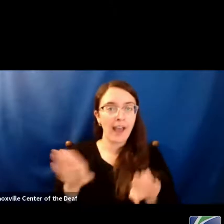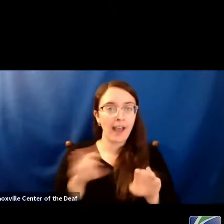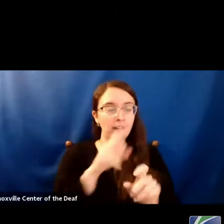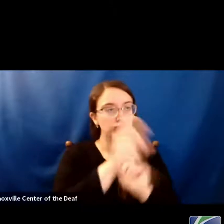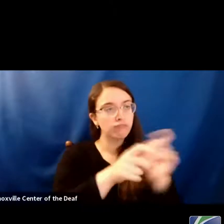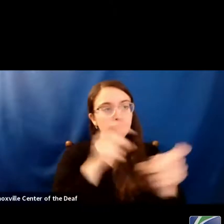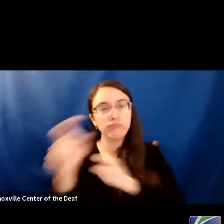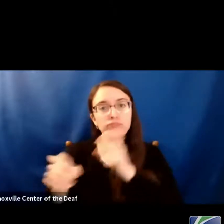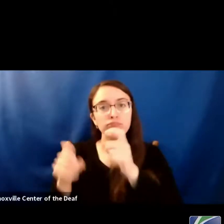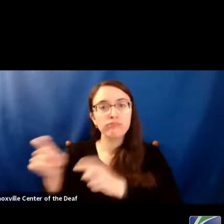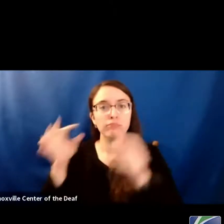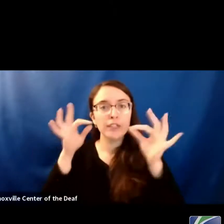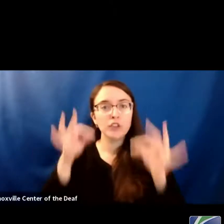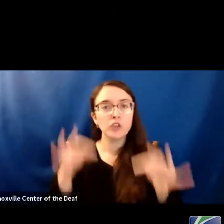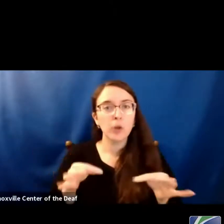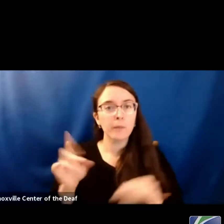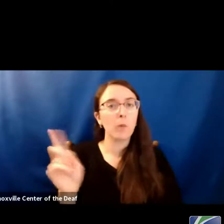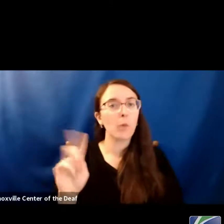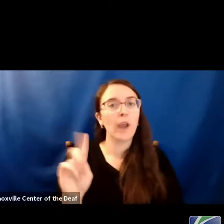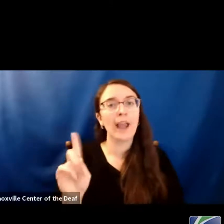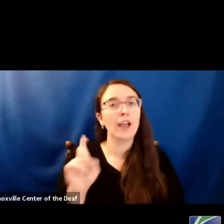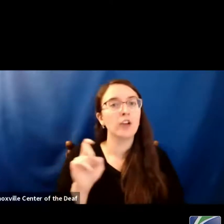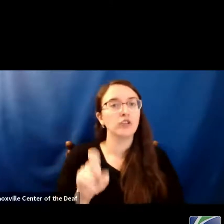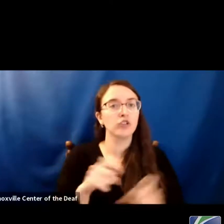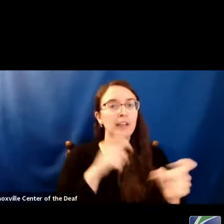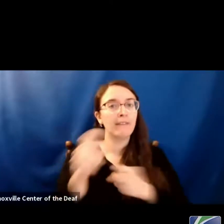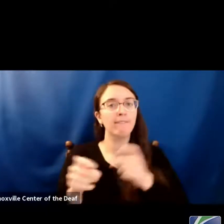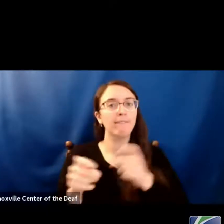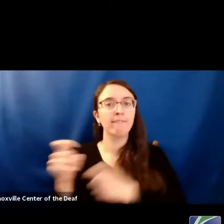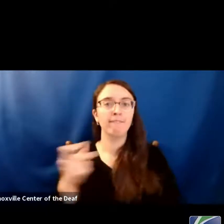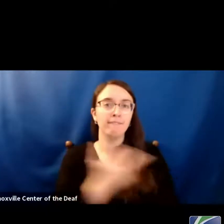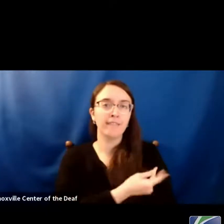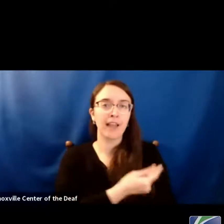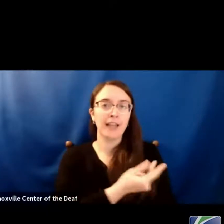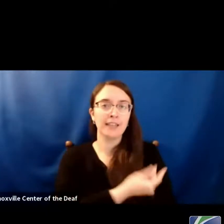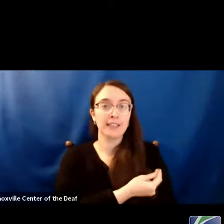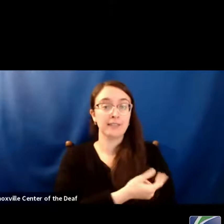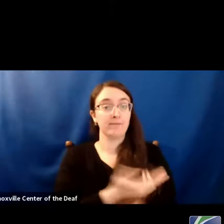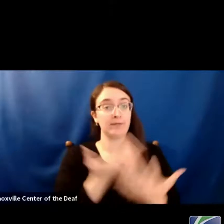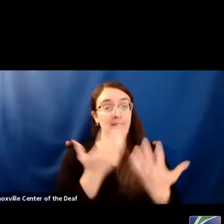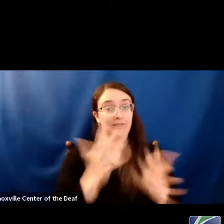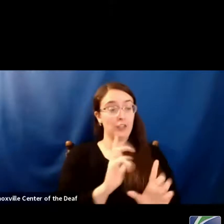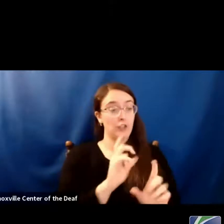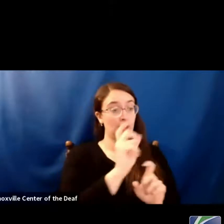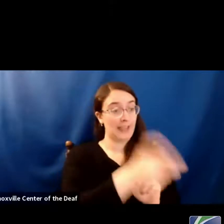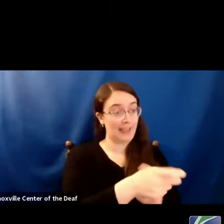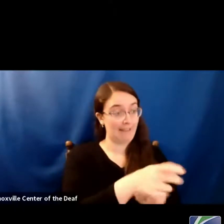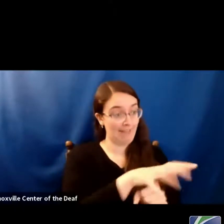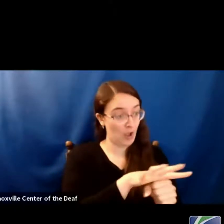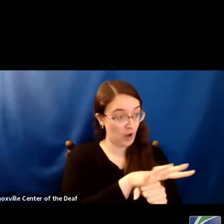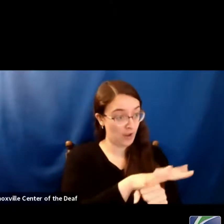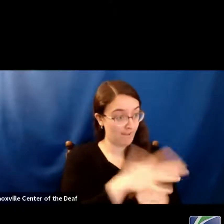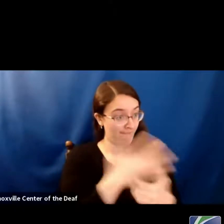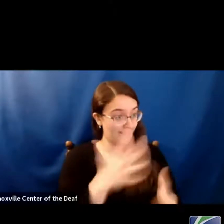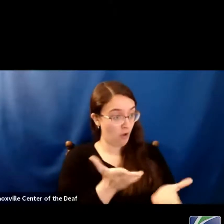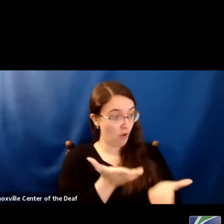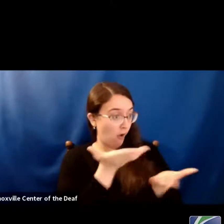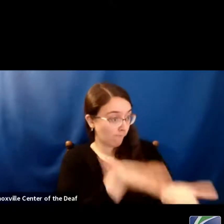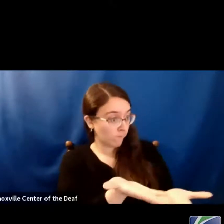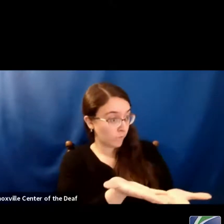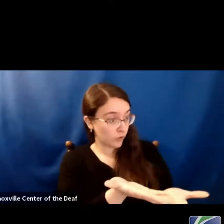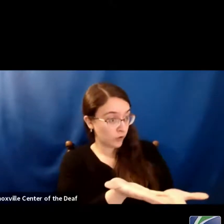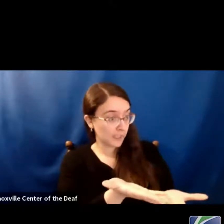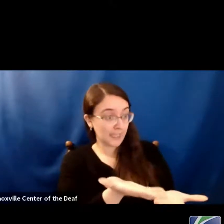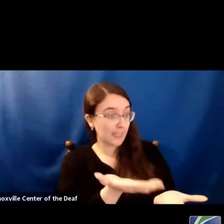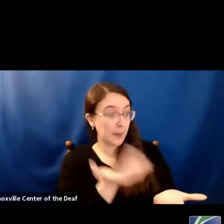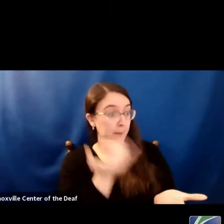factors to determine where vaccines should go. And once those areas are offered vaccine and say they can't